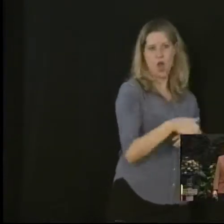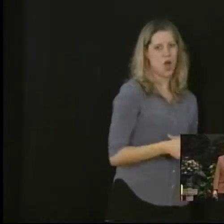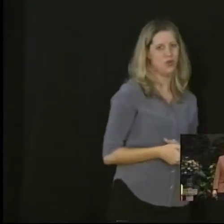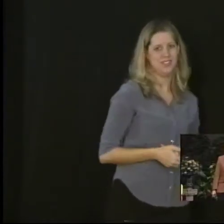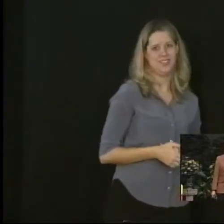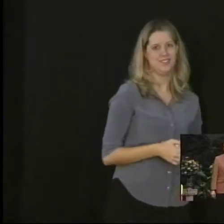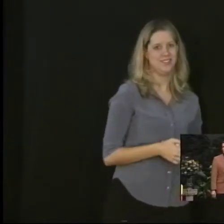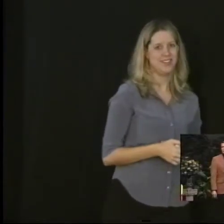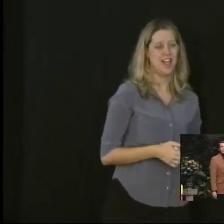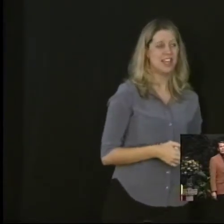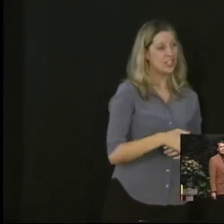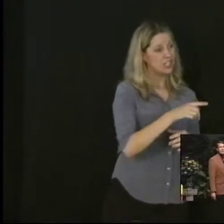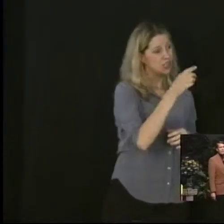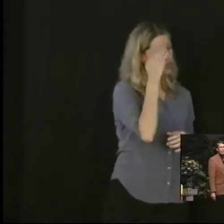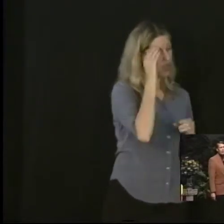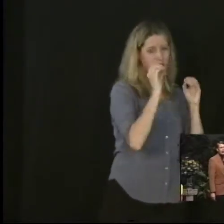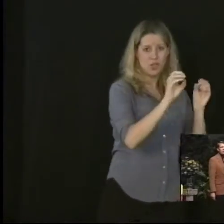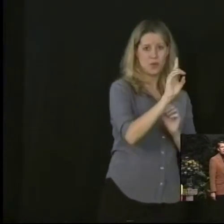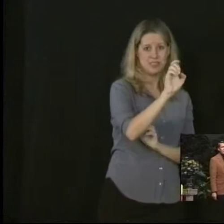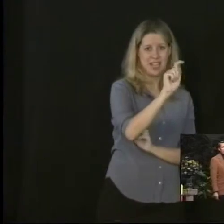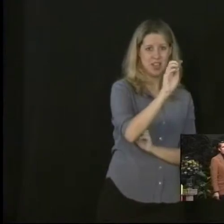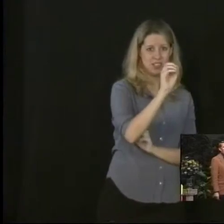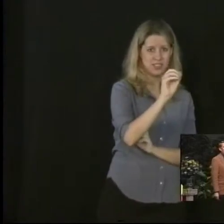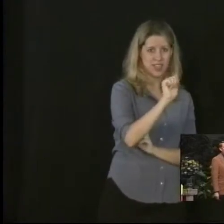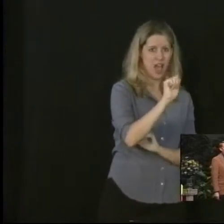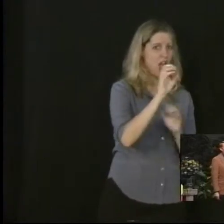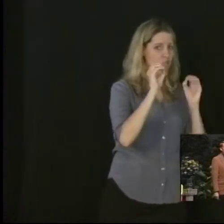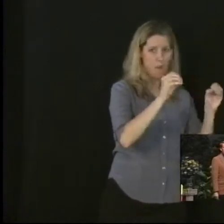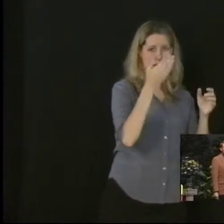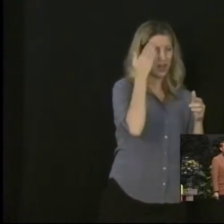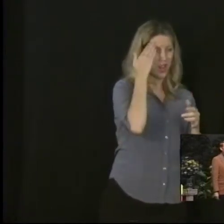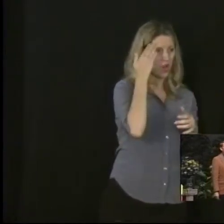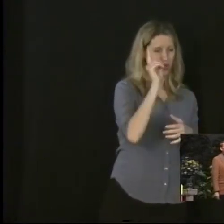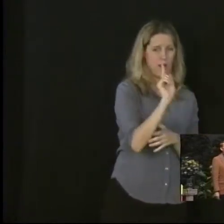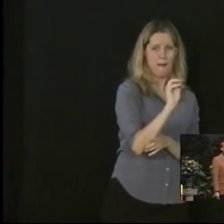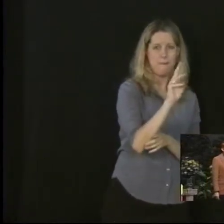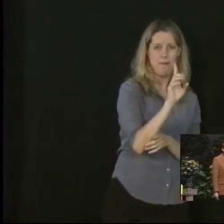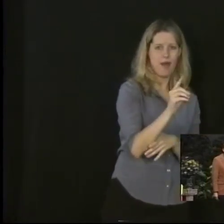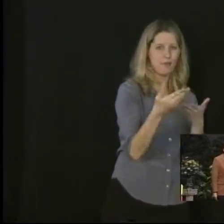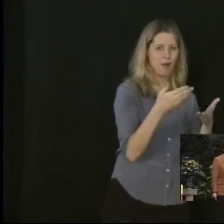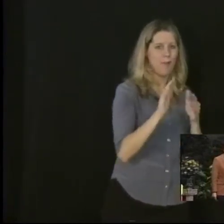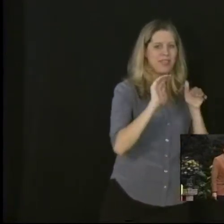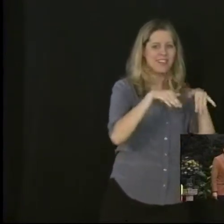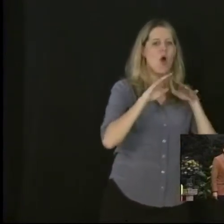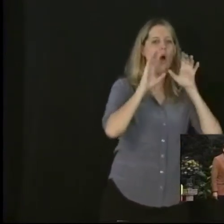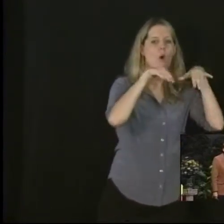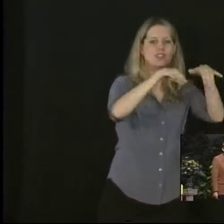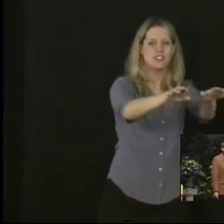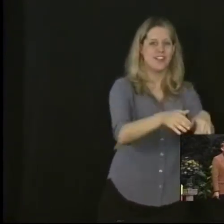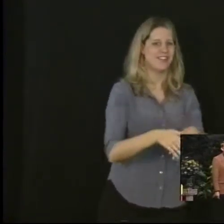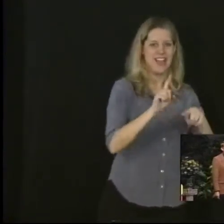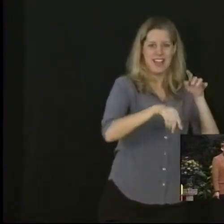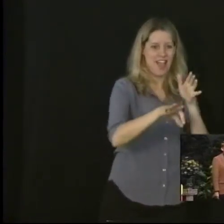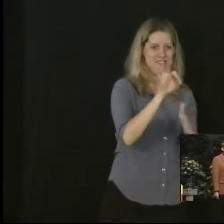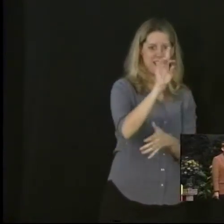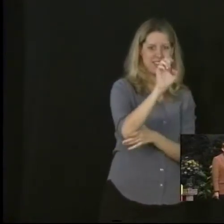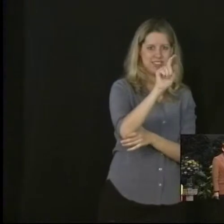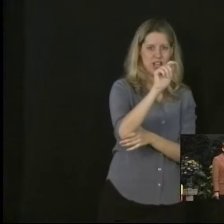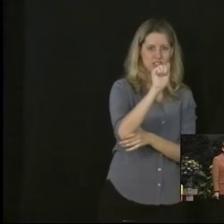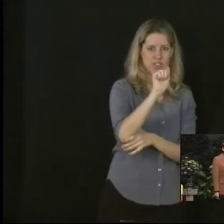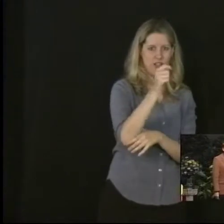I said, sir, did you know there is no delta? Nobody knows where the mud is that got washed out of there, but it's probably out in the Pacific Ocean. They can't find the delta for